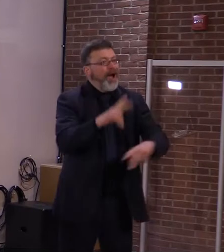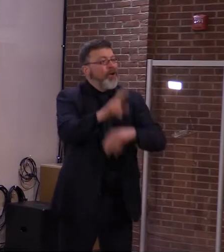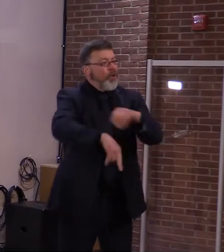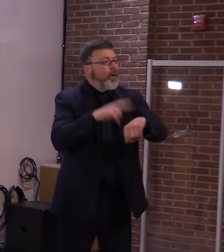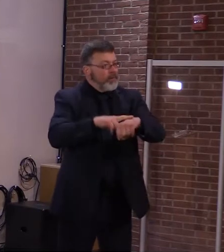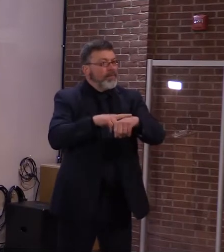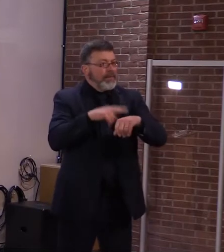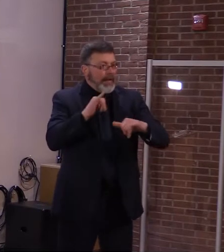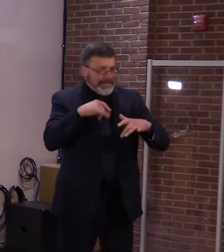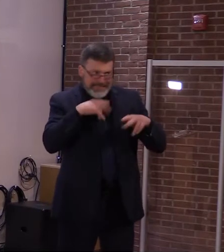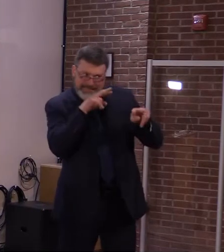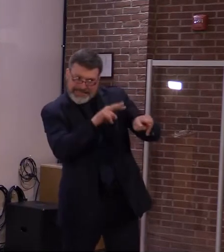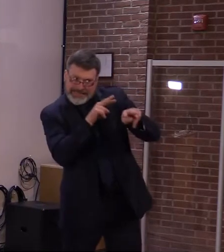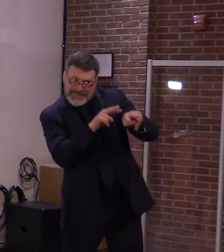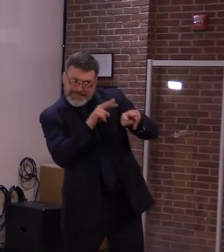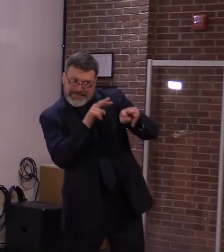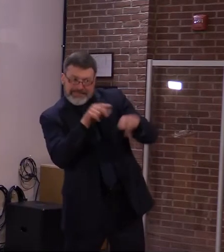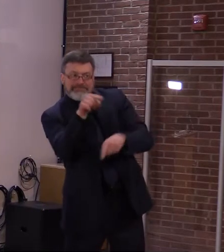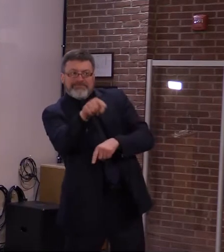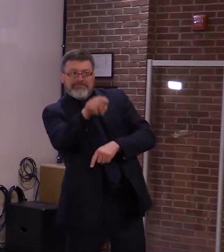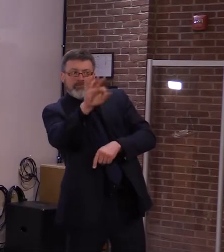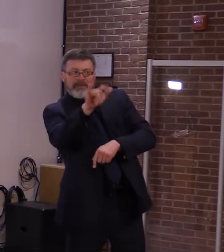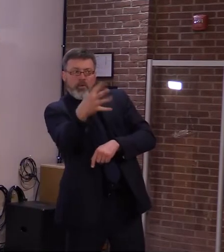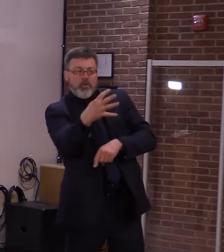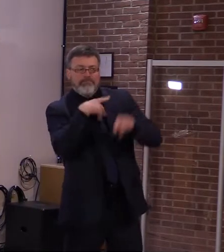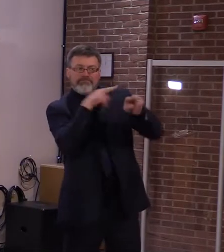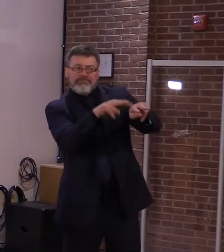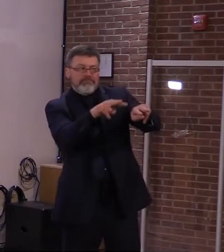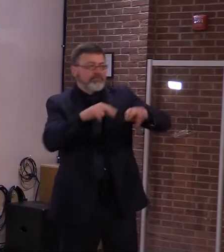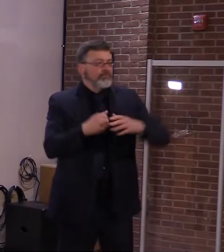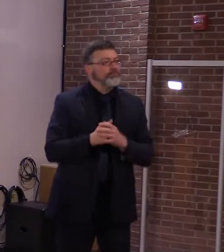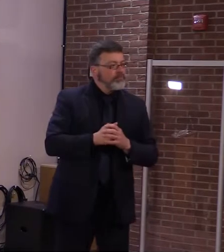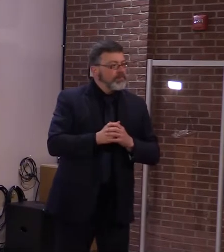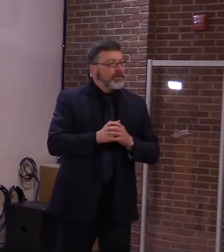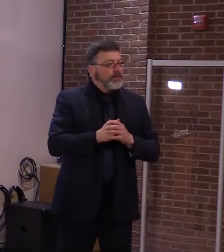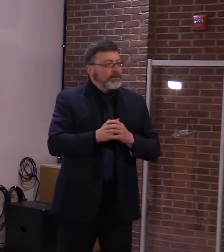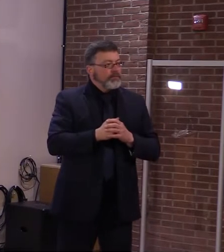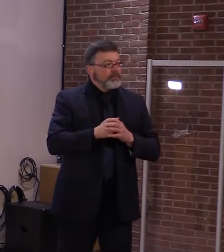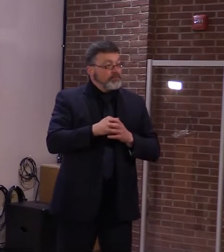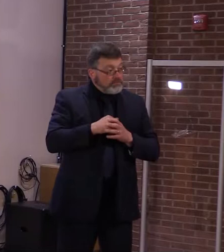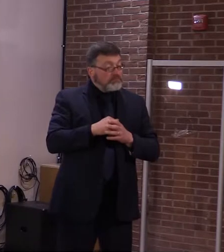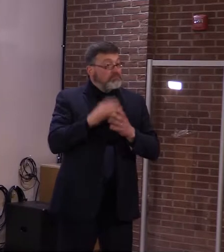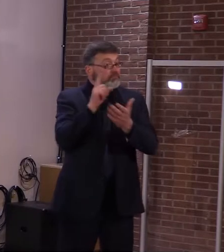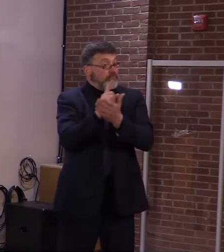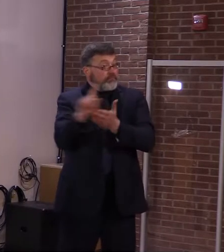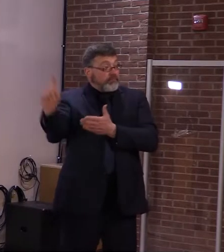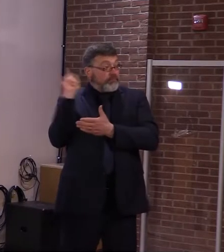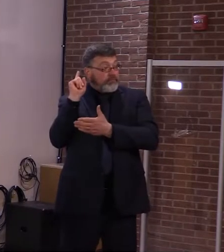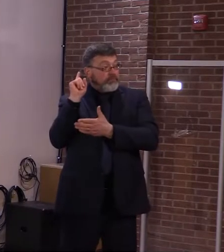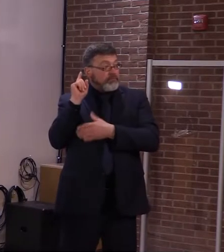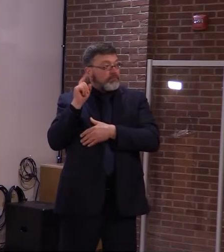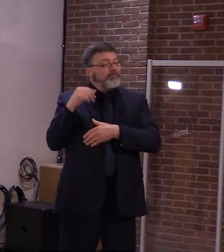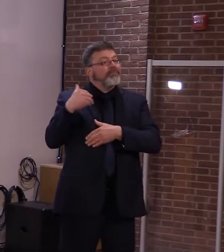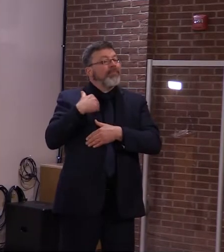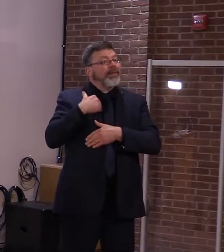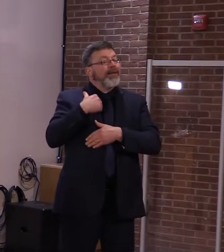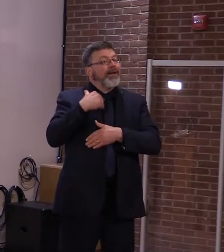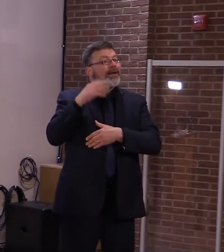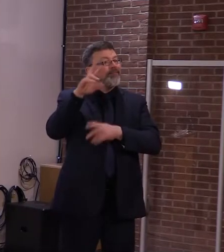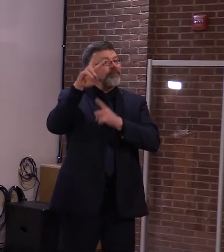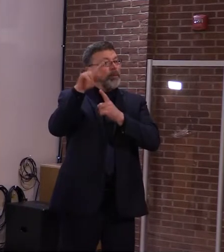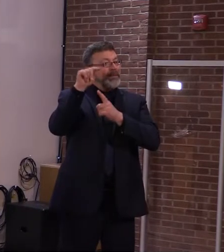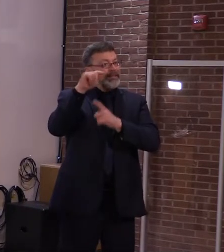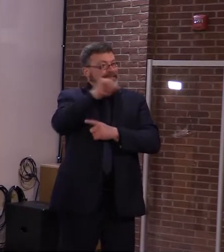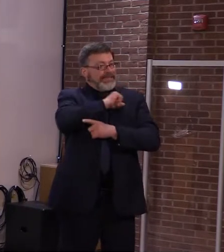Next, as you'll remember from last week, Senator Sanders and I talked about our work to expand summer programs for our